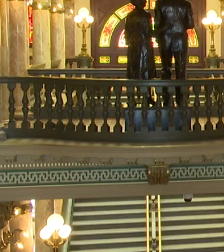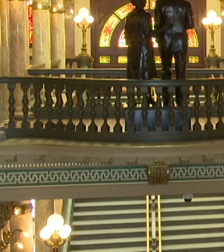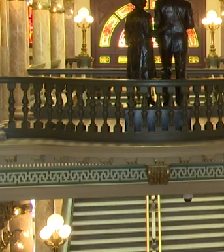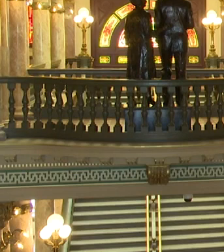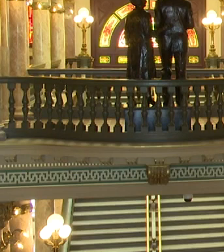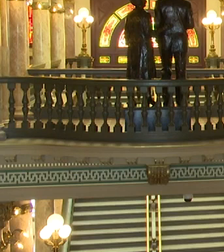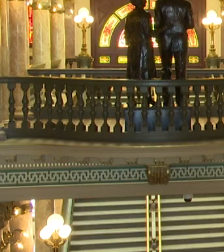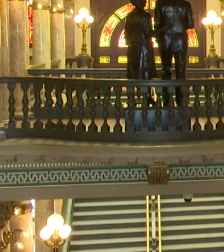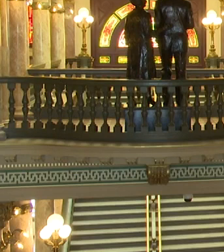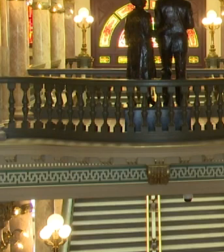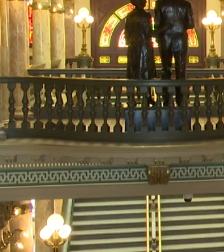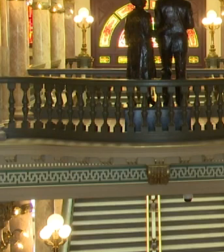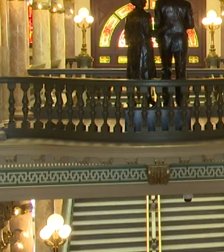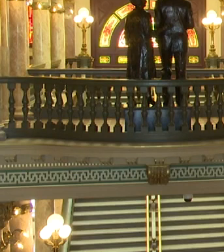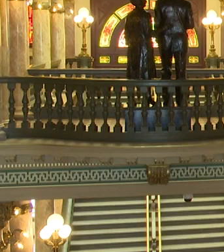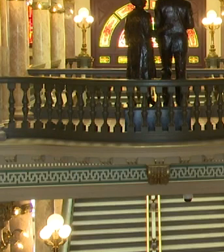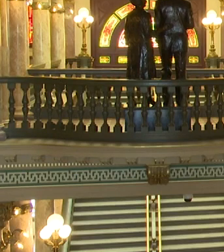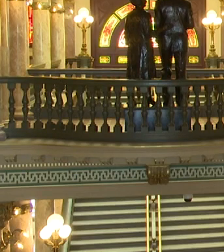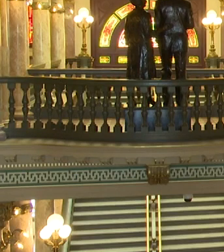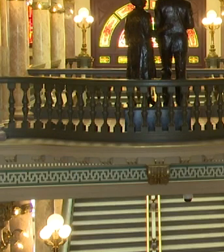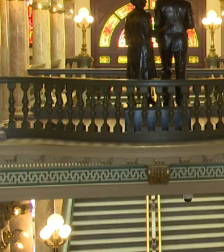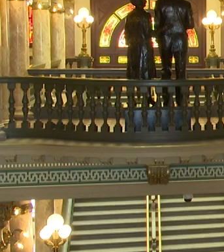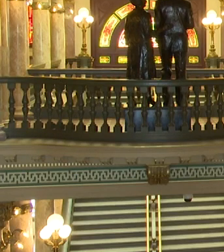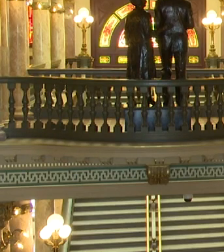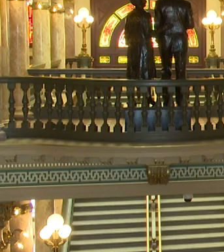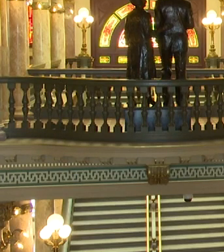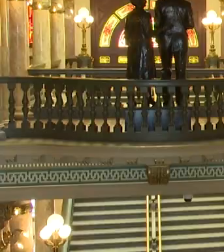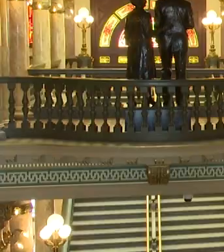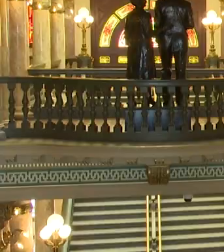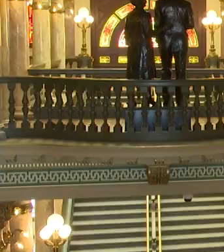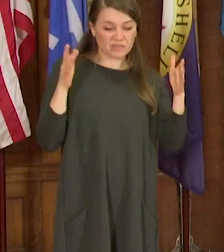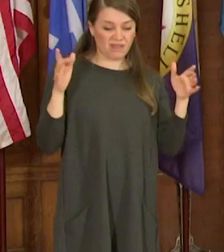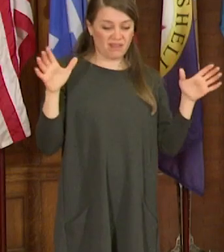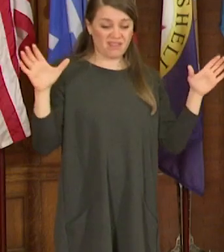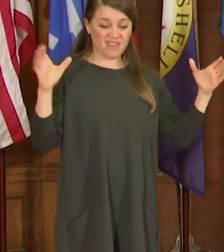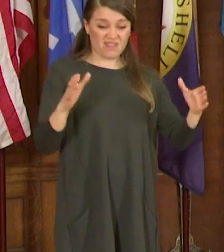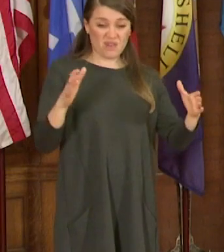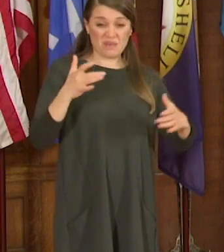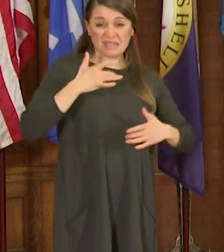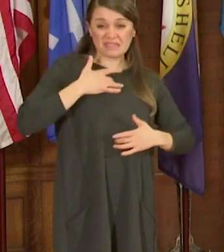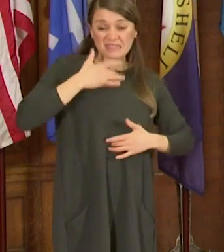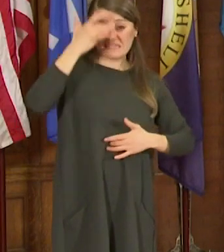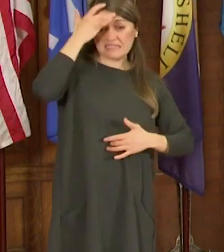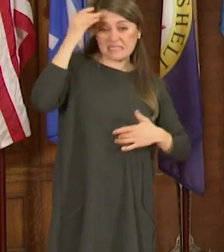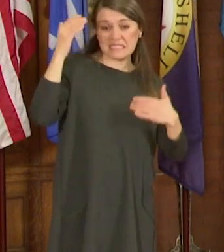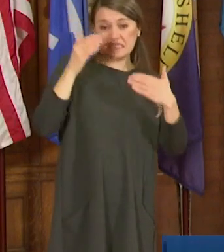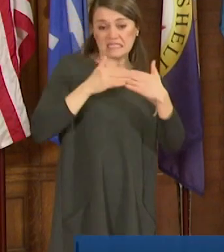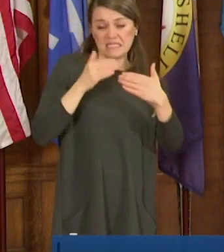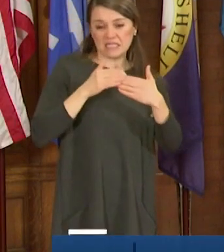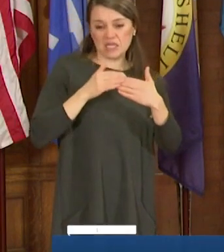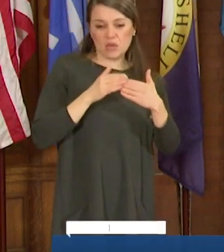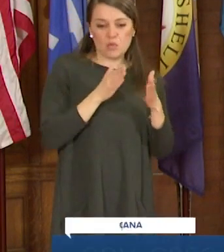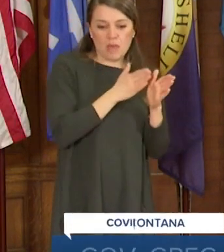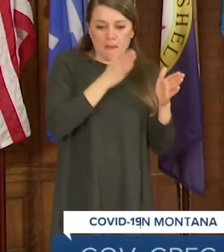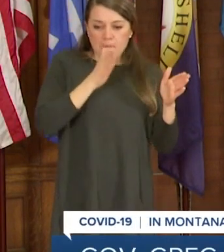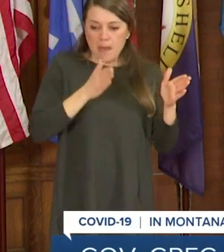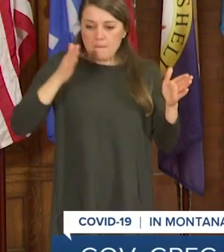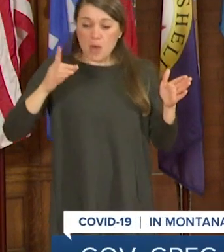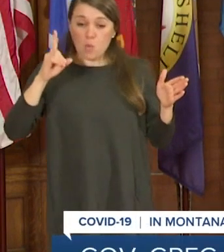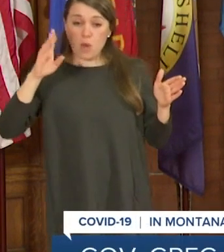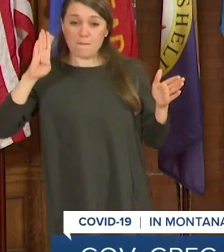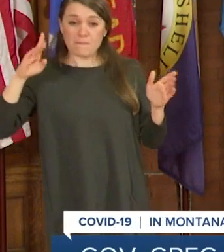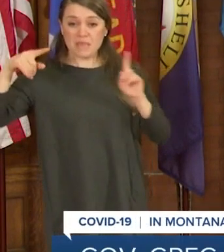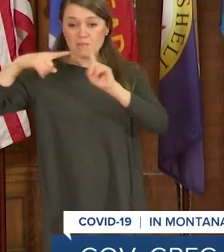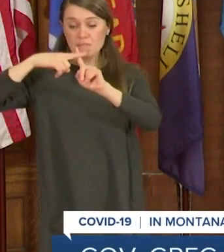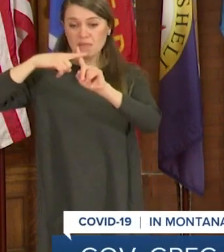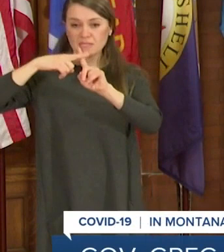offering vaccines to anyone 16 and older starting April 1st. With the movement to 1B+, we've now addressed